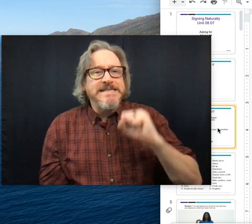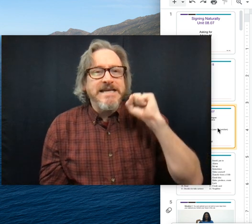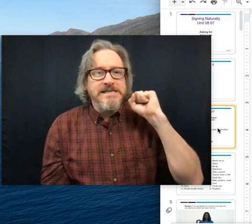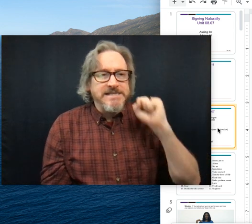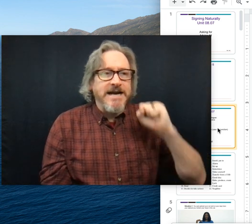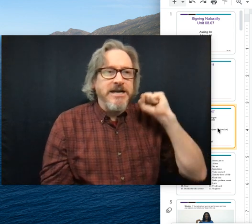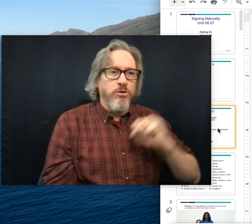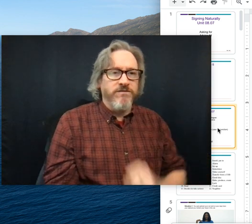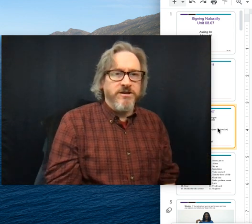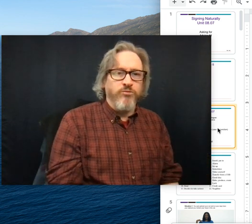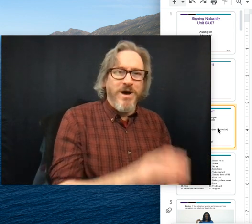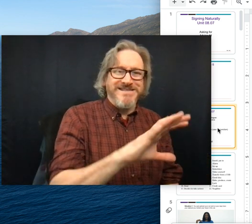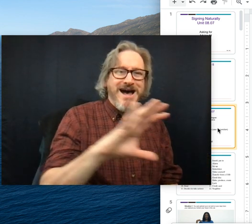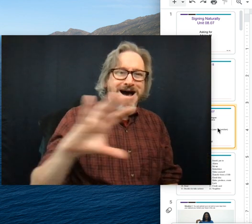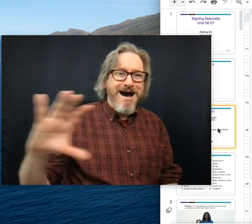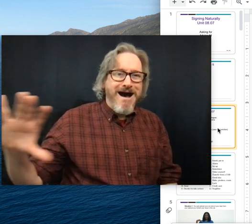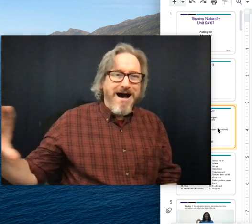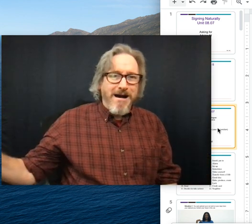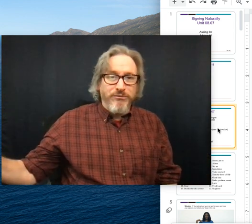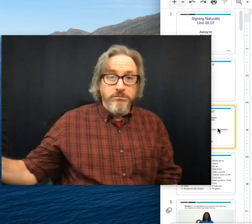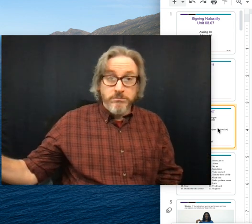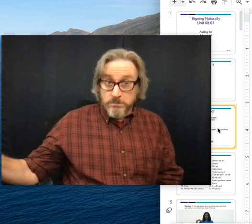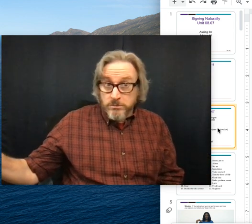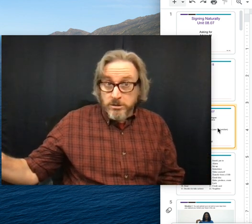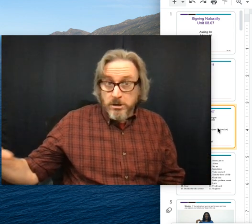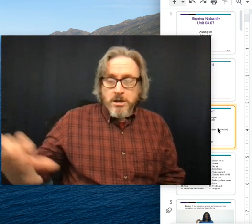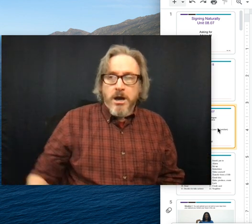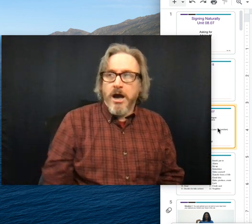That is the sign equivalent of what's up.